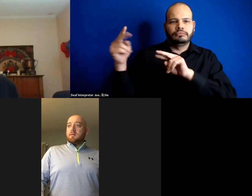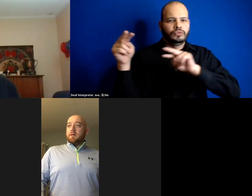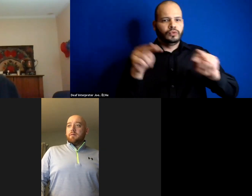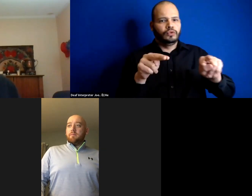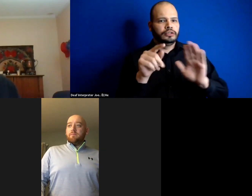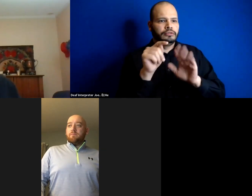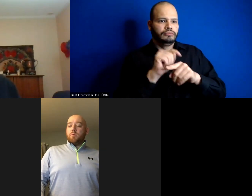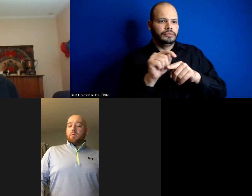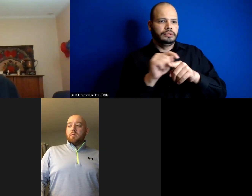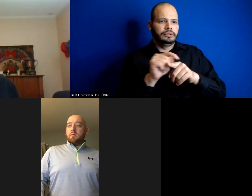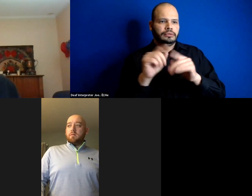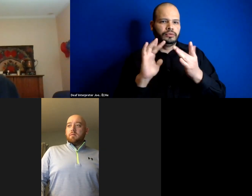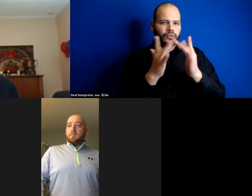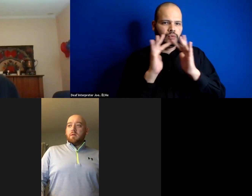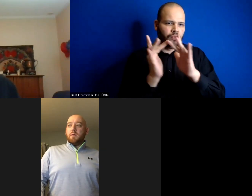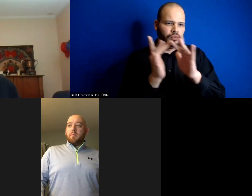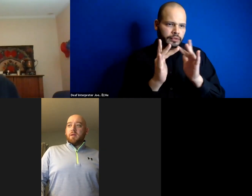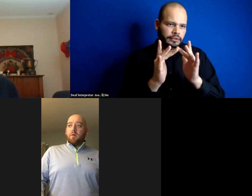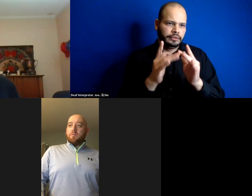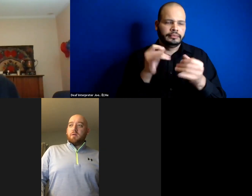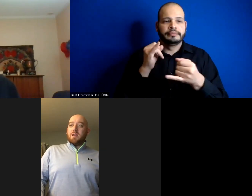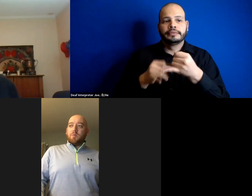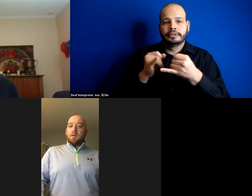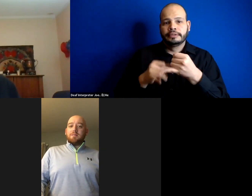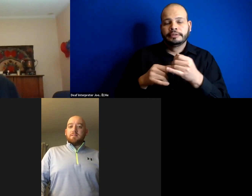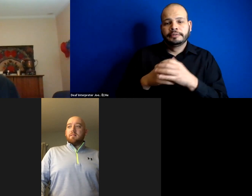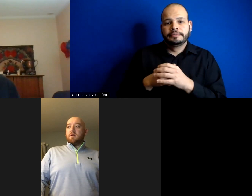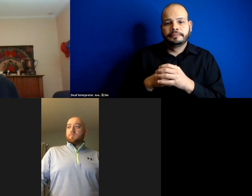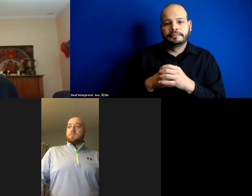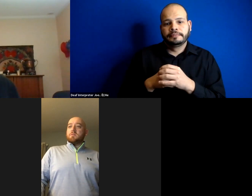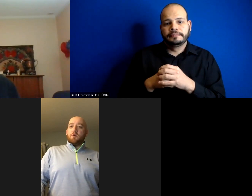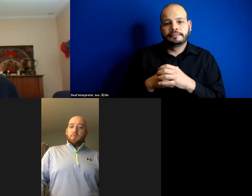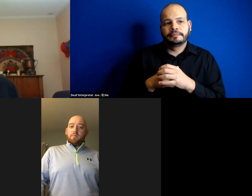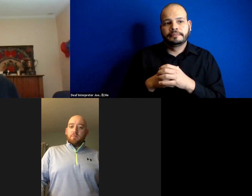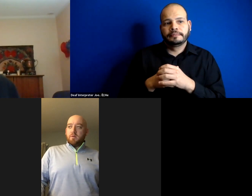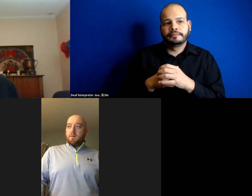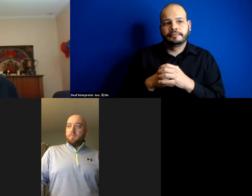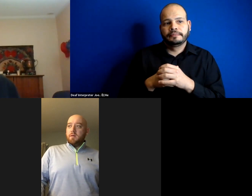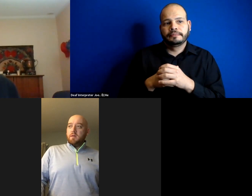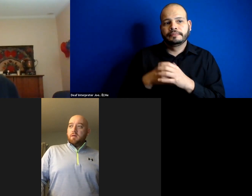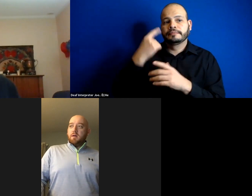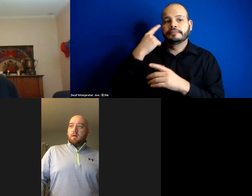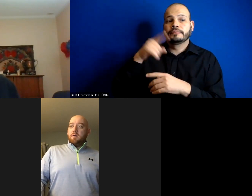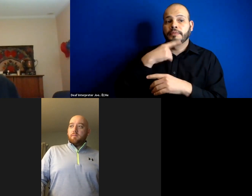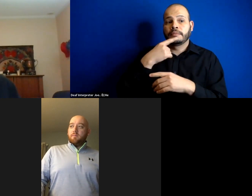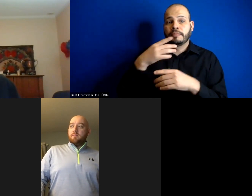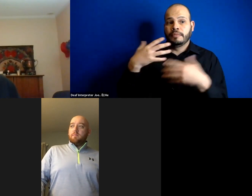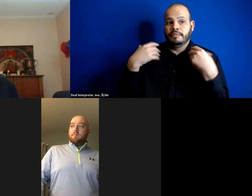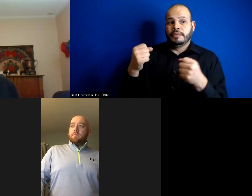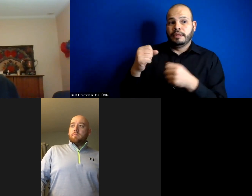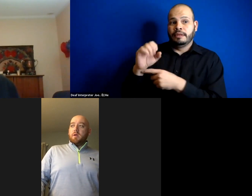lastly, for the Public Health and Equity Sign Language Interpreting Program,